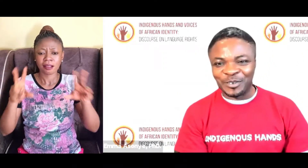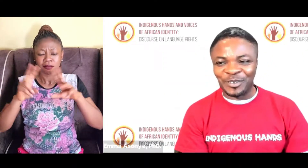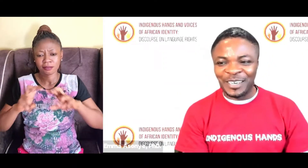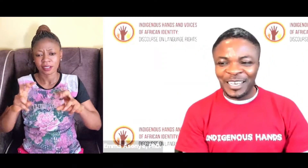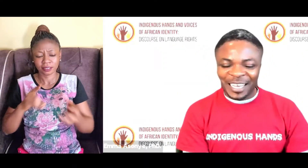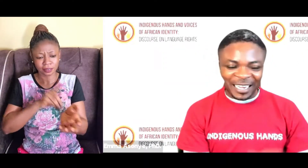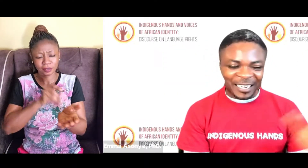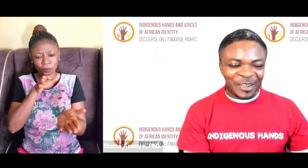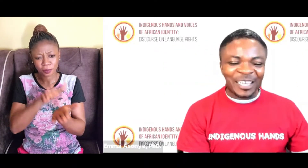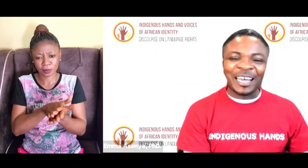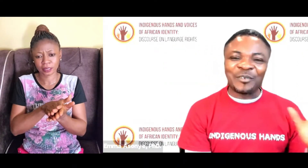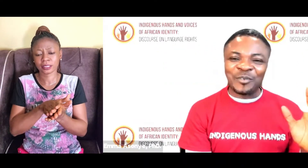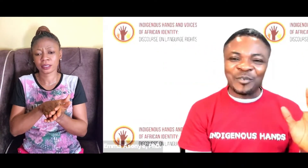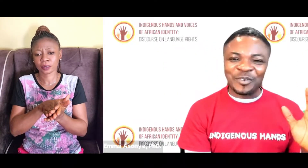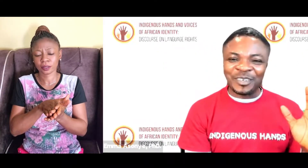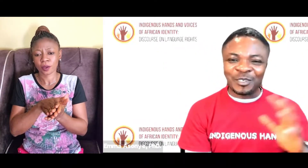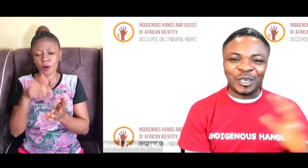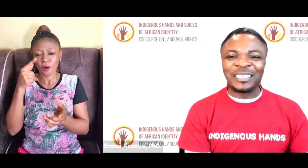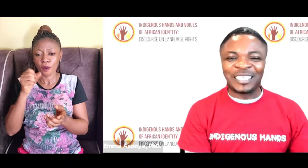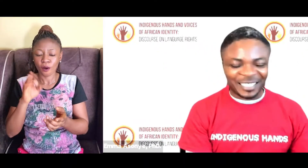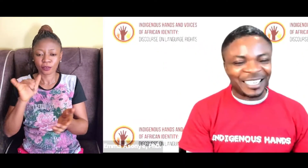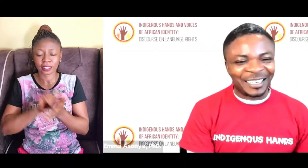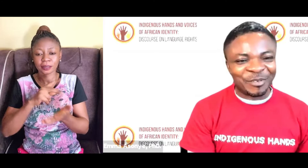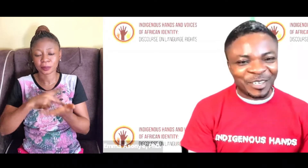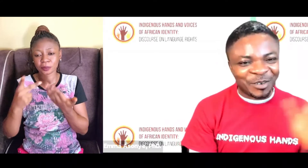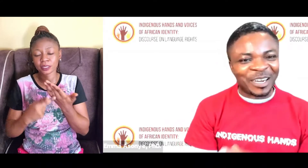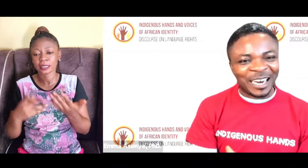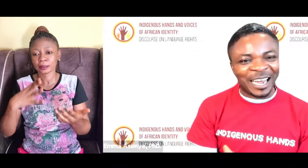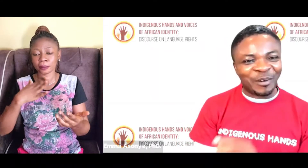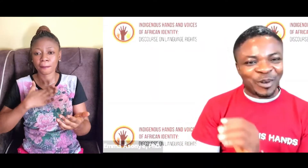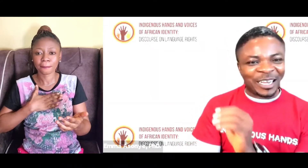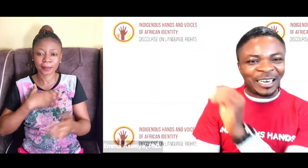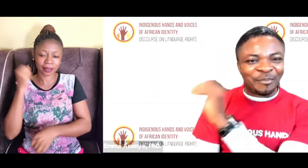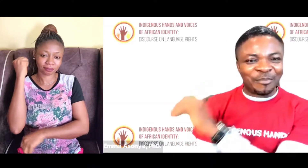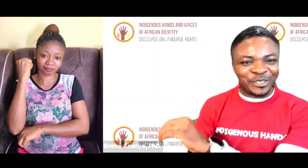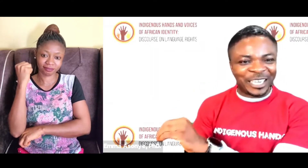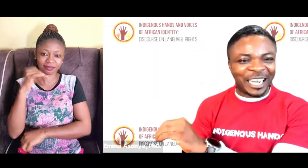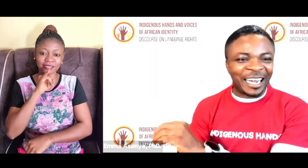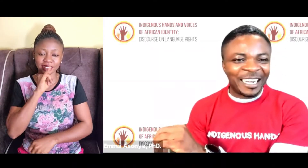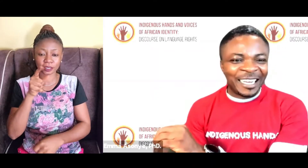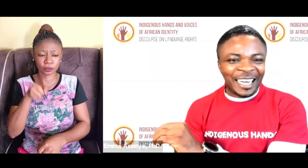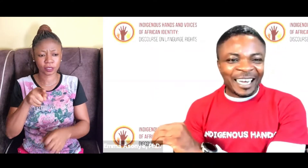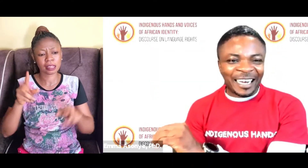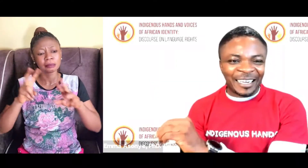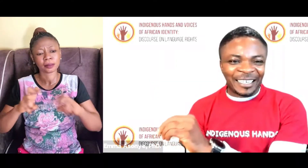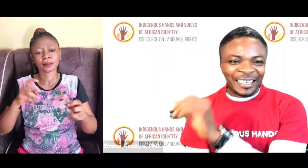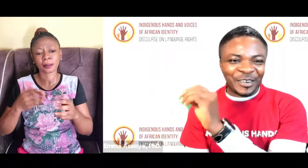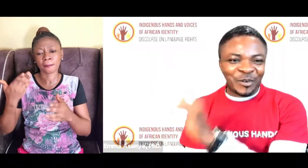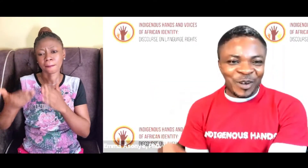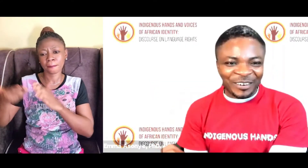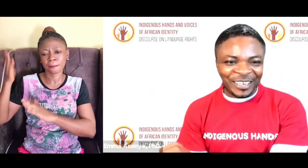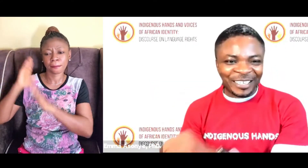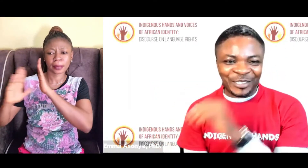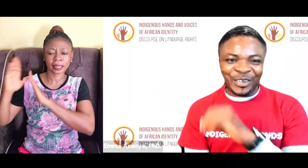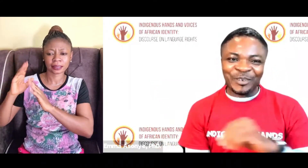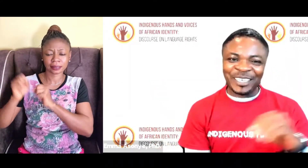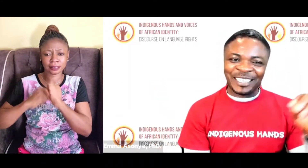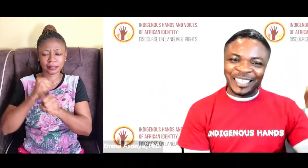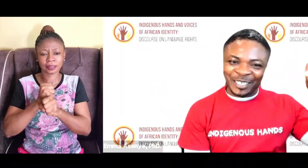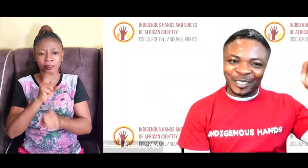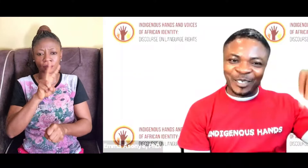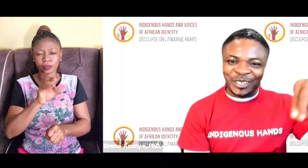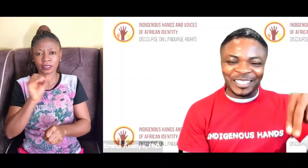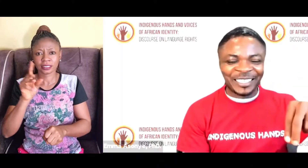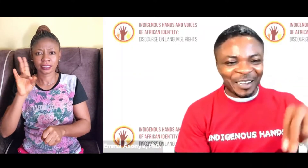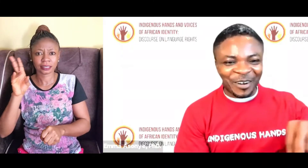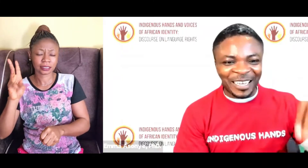Hero Is You, and looking at 2016, when you and I were in Abuja and in Owerri,